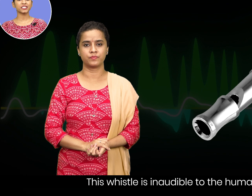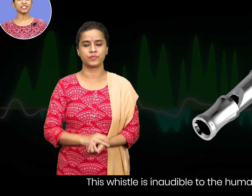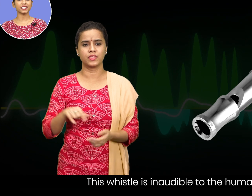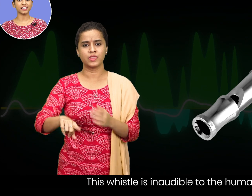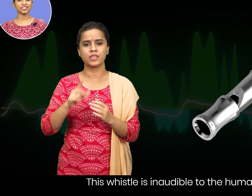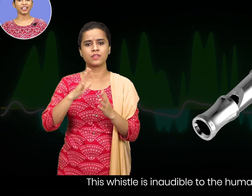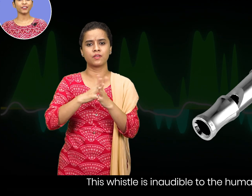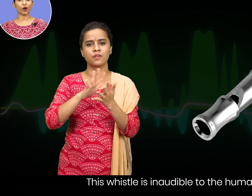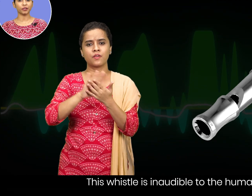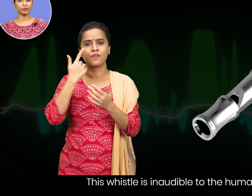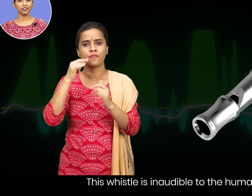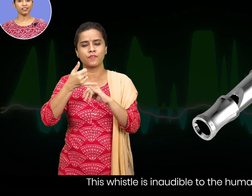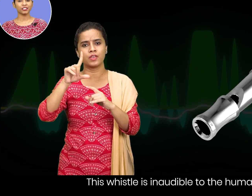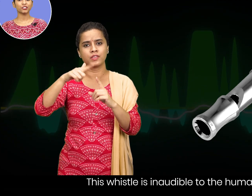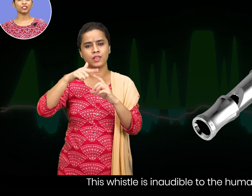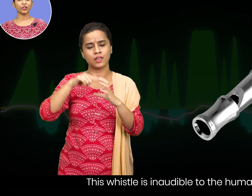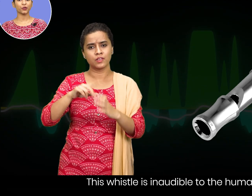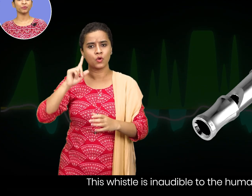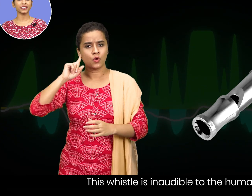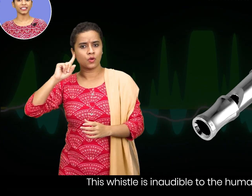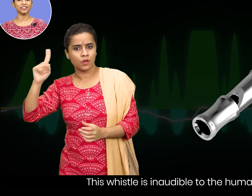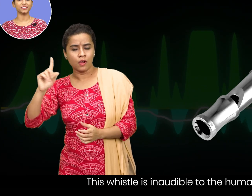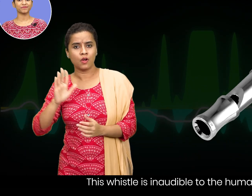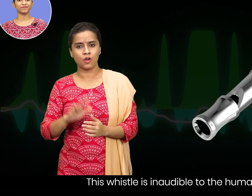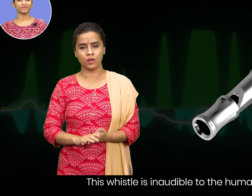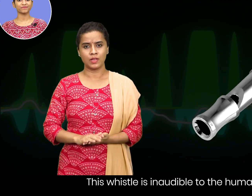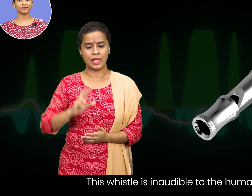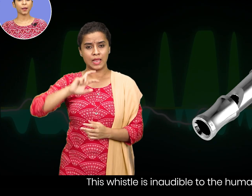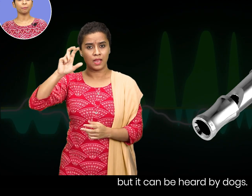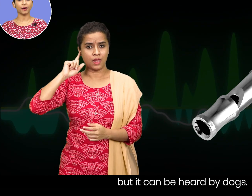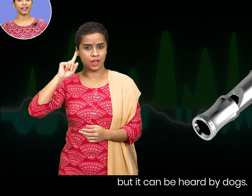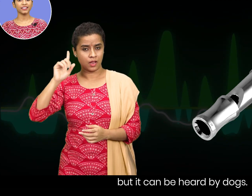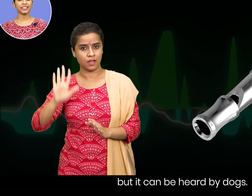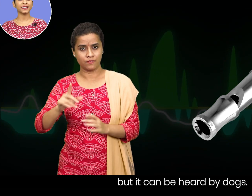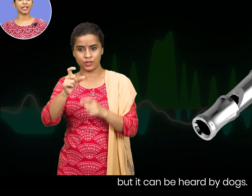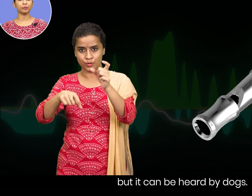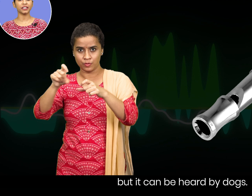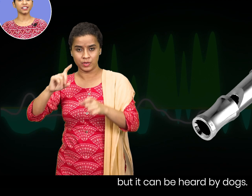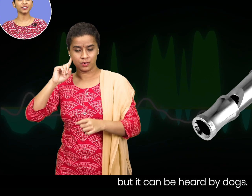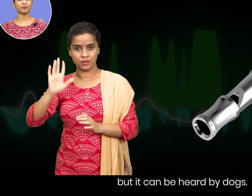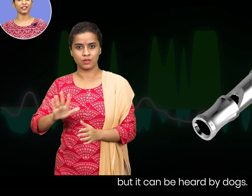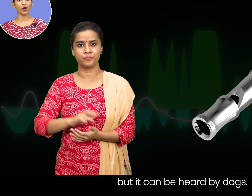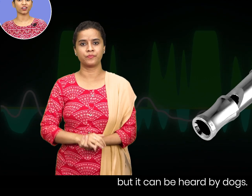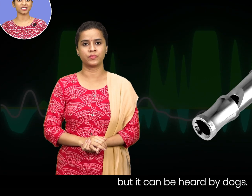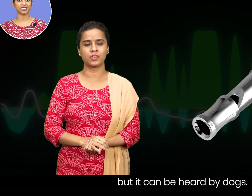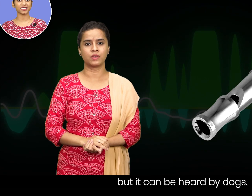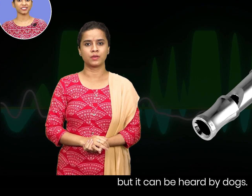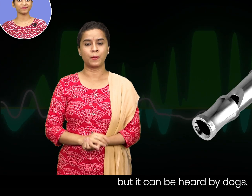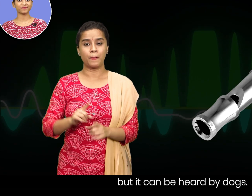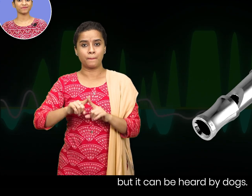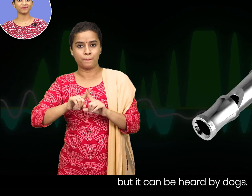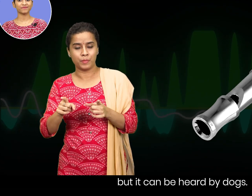This whistle is inaudible to the human ear, but it can be heard by